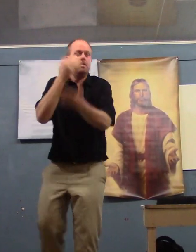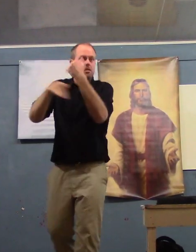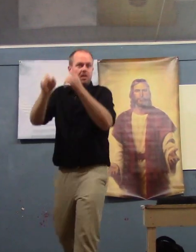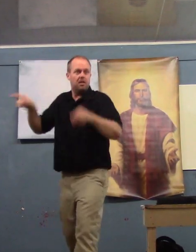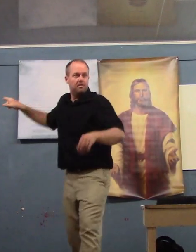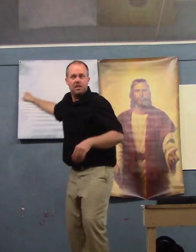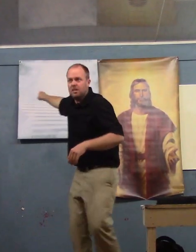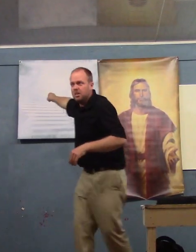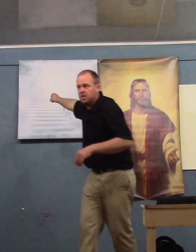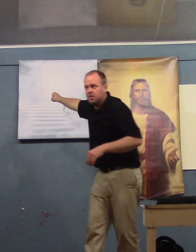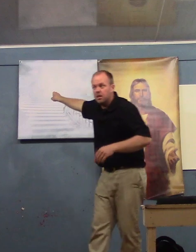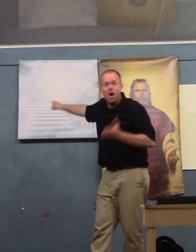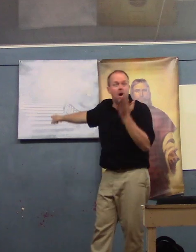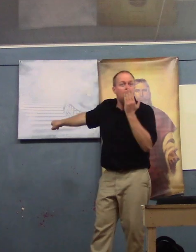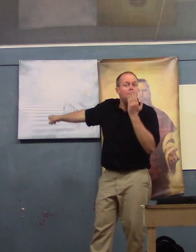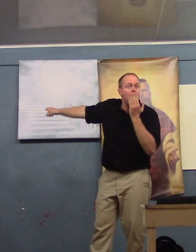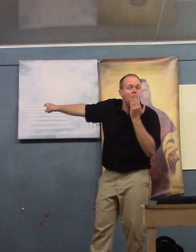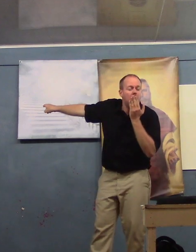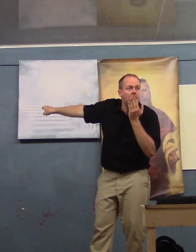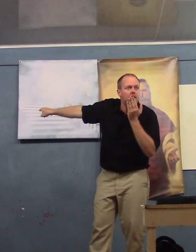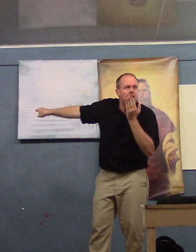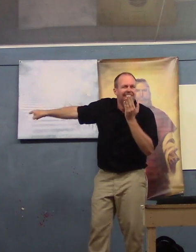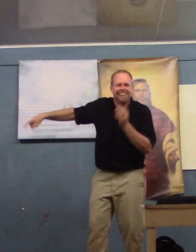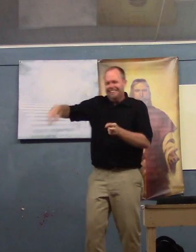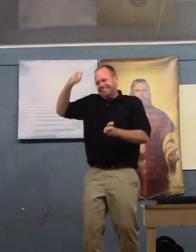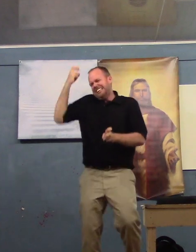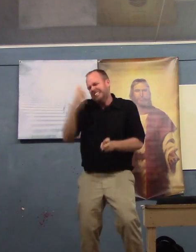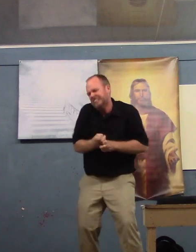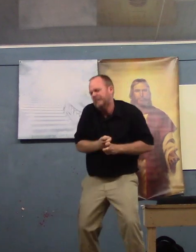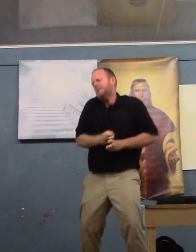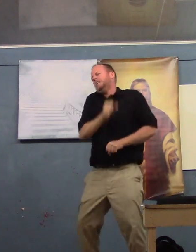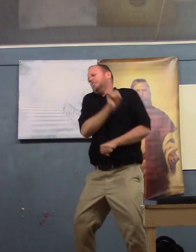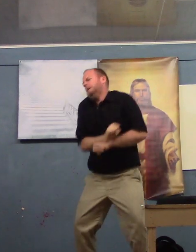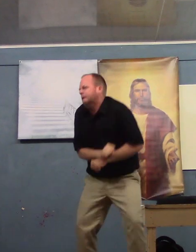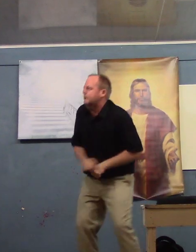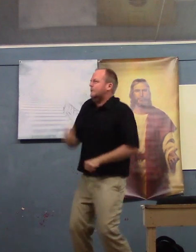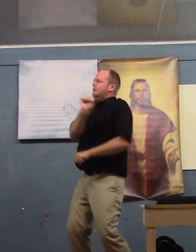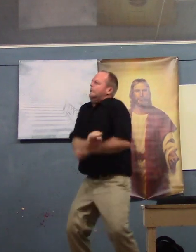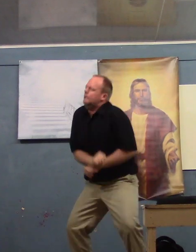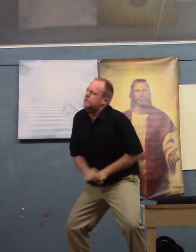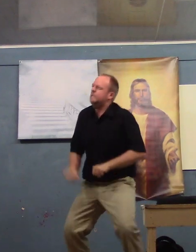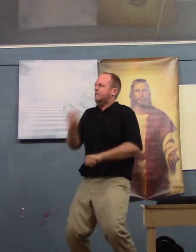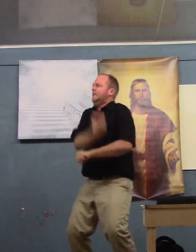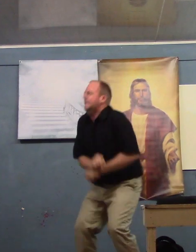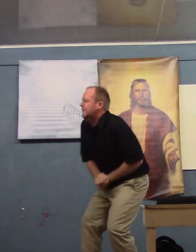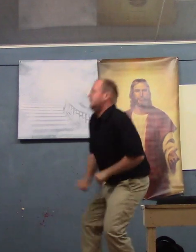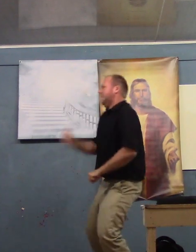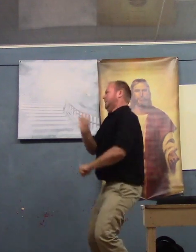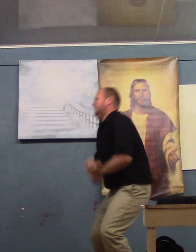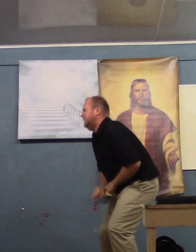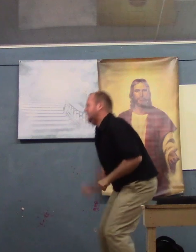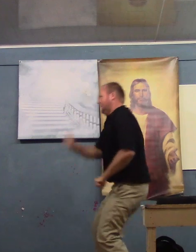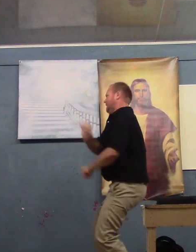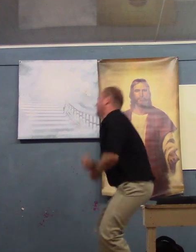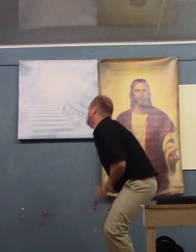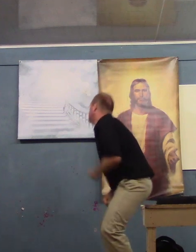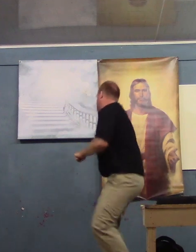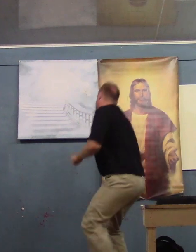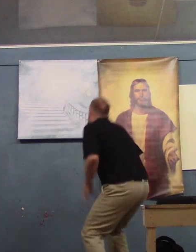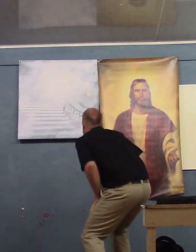Do you think it's just easy, simple, and you'll just get to heaven just like that? Oh, so you say you need to do this.